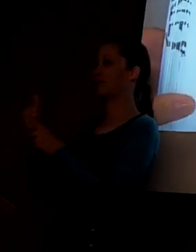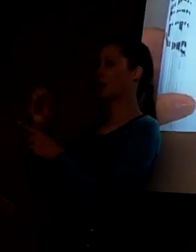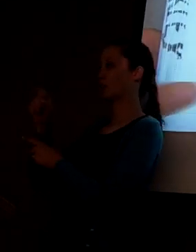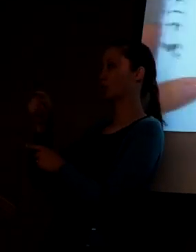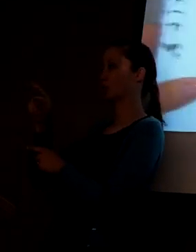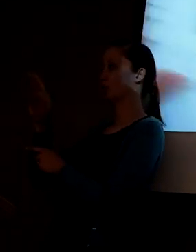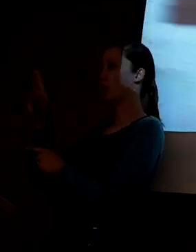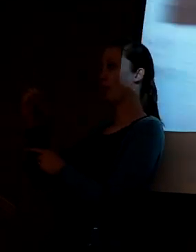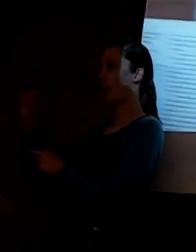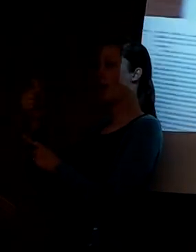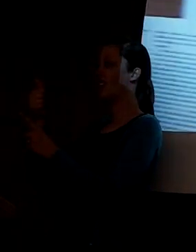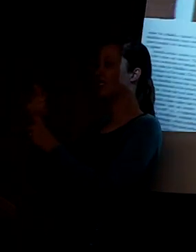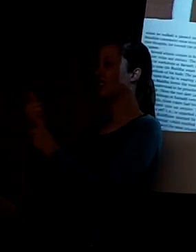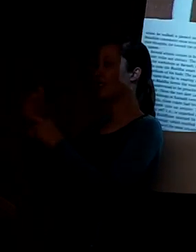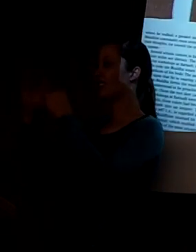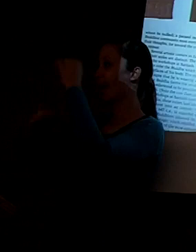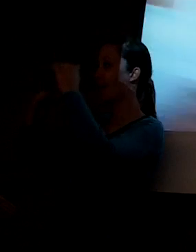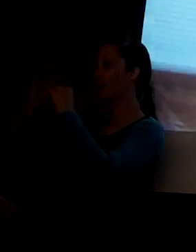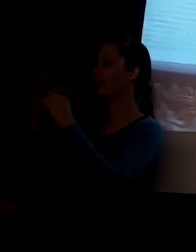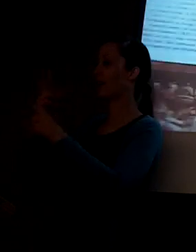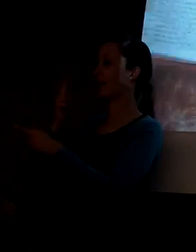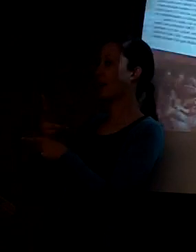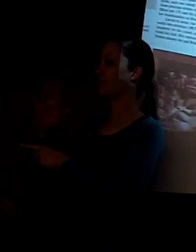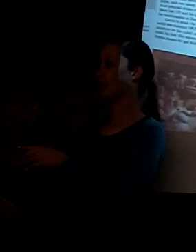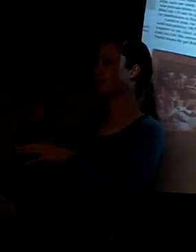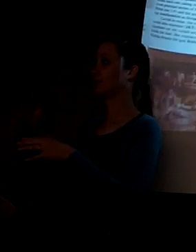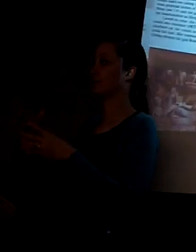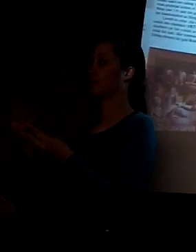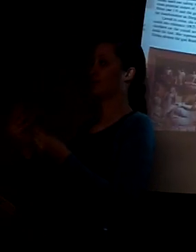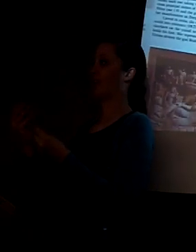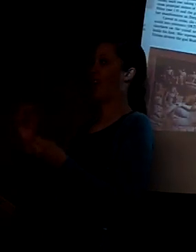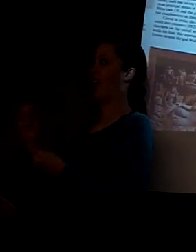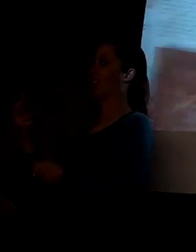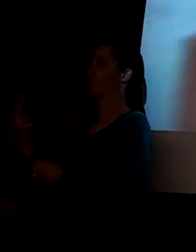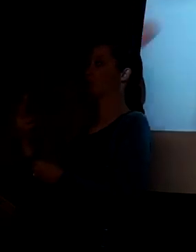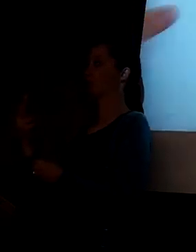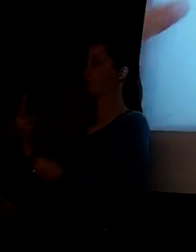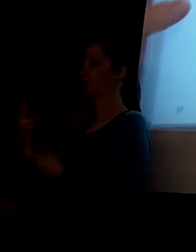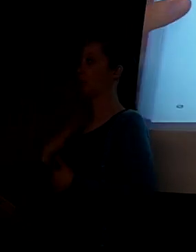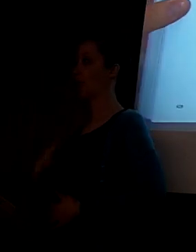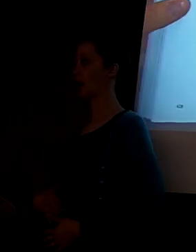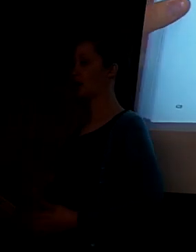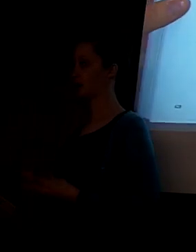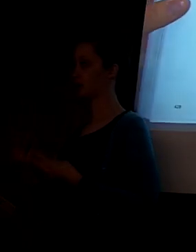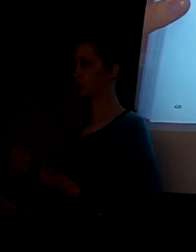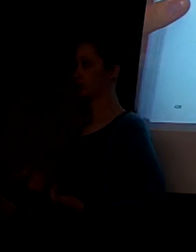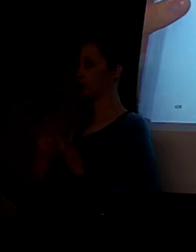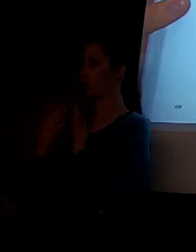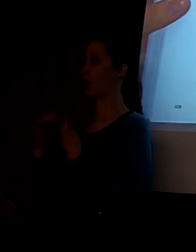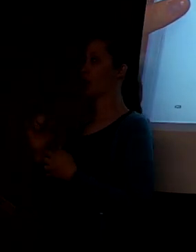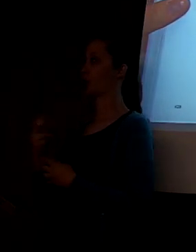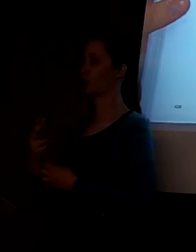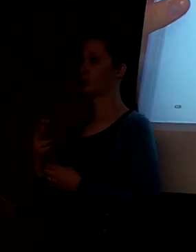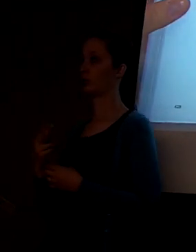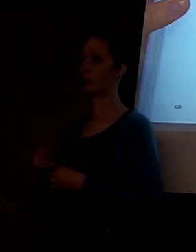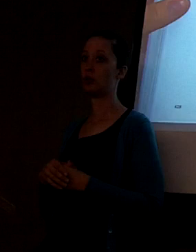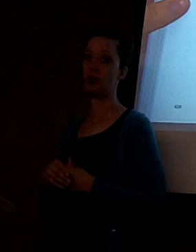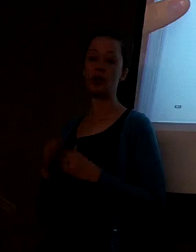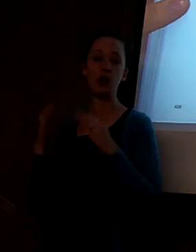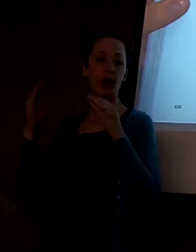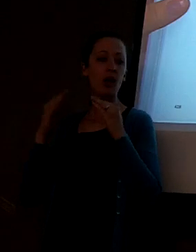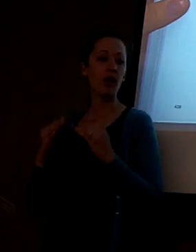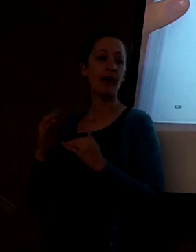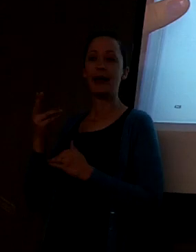Buddha statues, bodhisattvas, and then the Hindu religion. How many Hindu religious people are